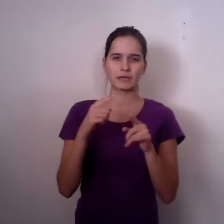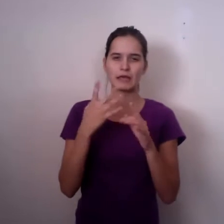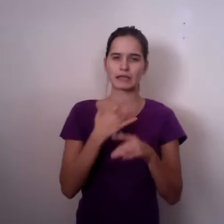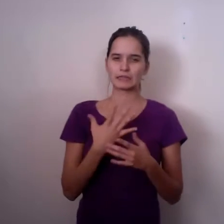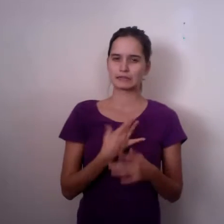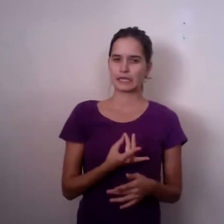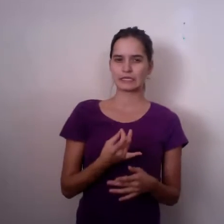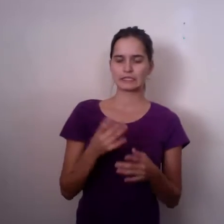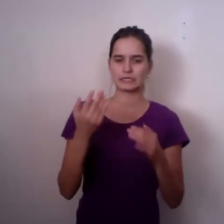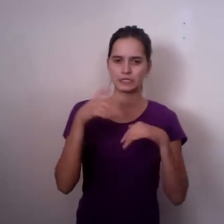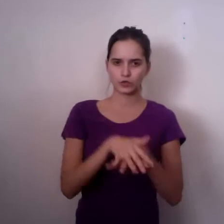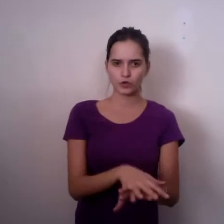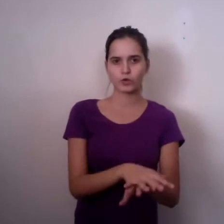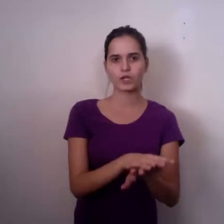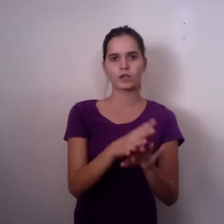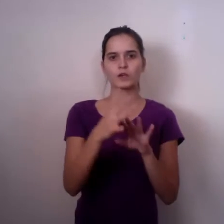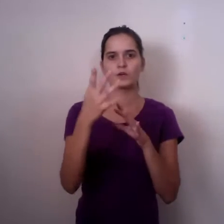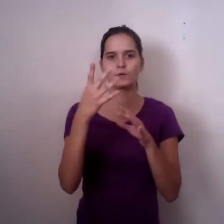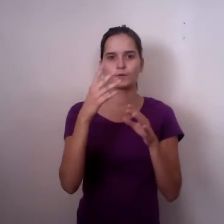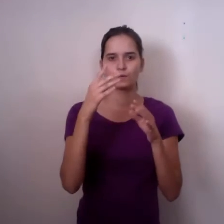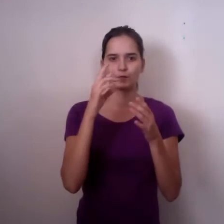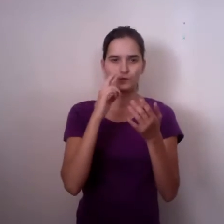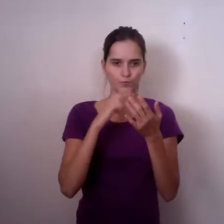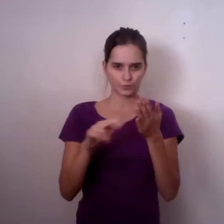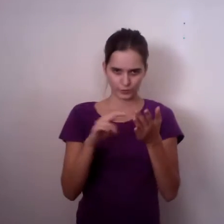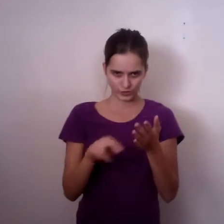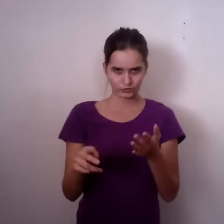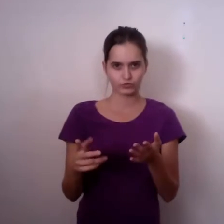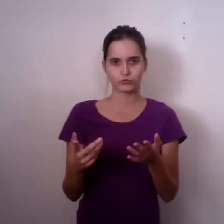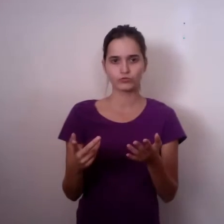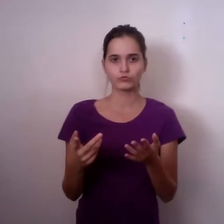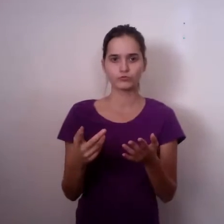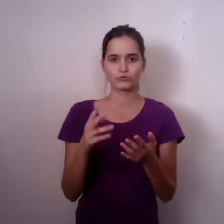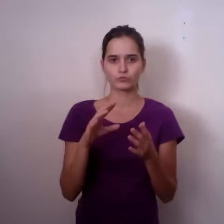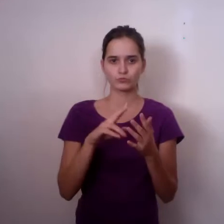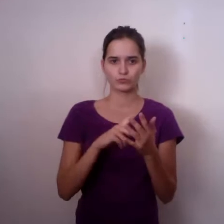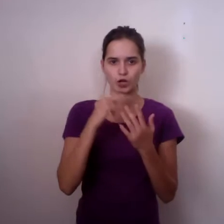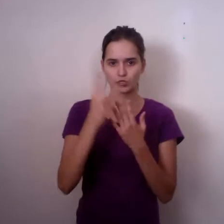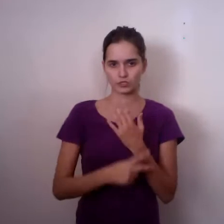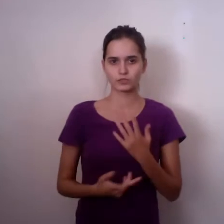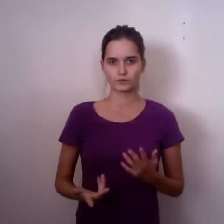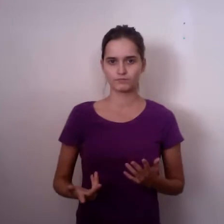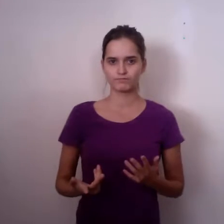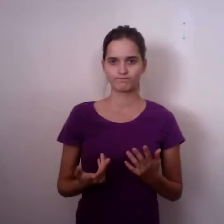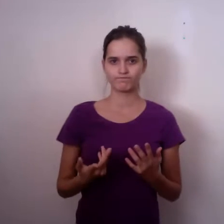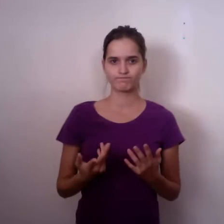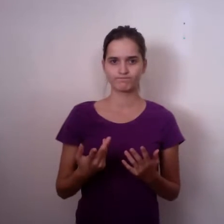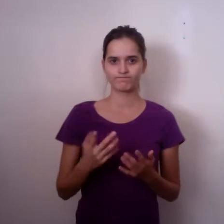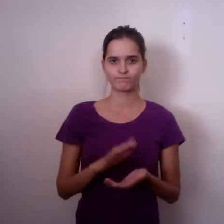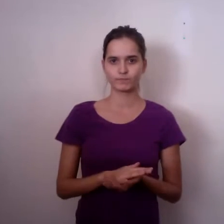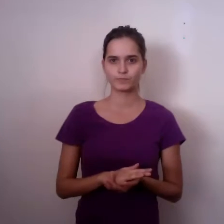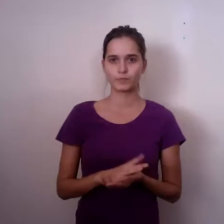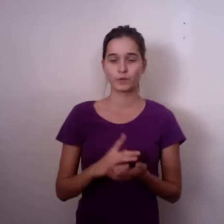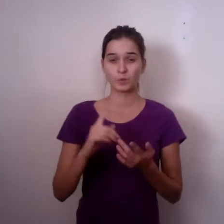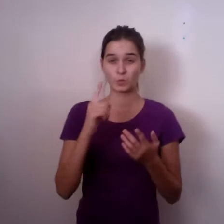by creating some mini research projects. And one of these research projects is to have students read something from